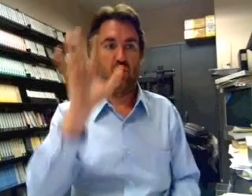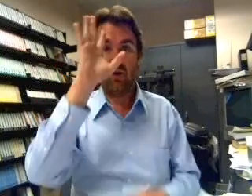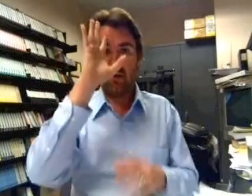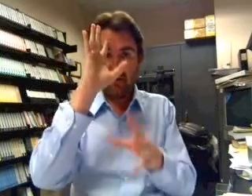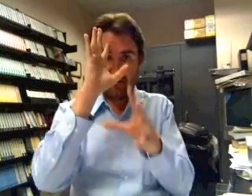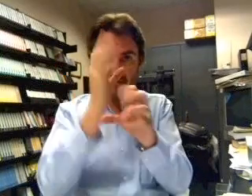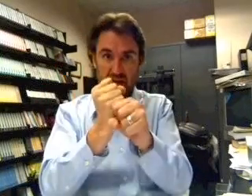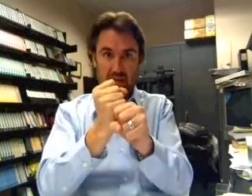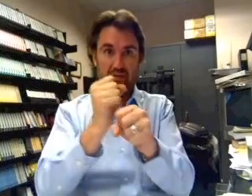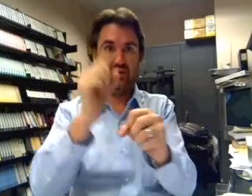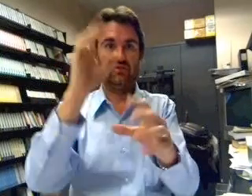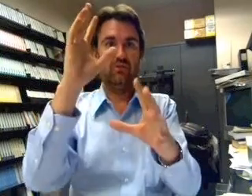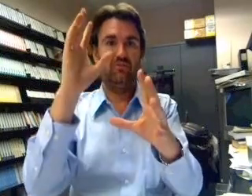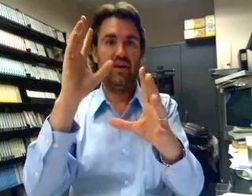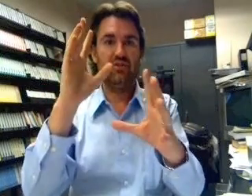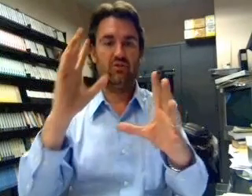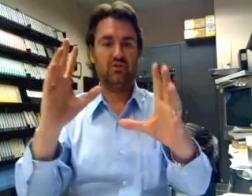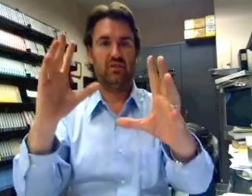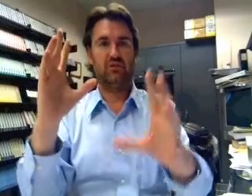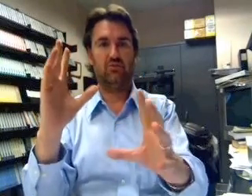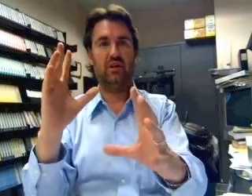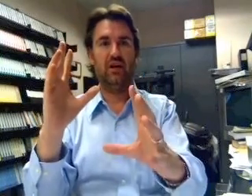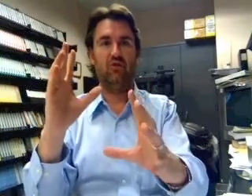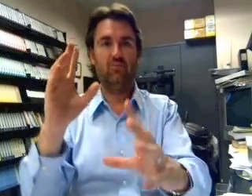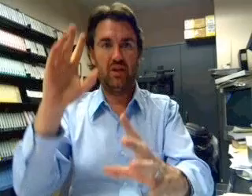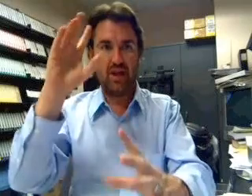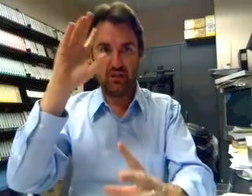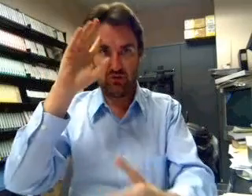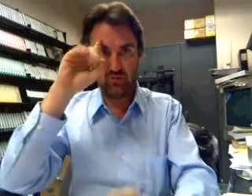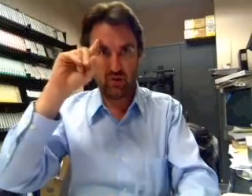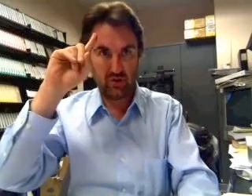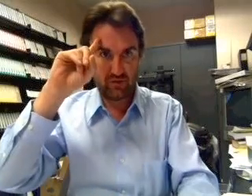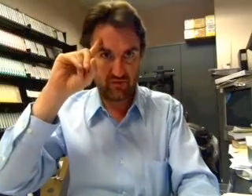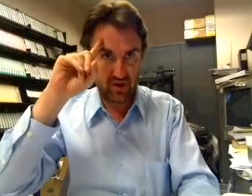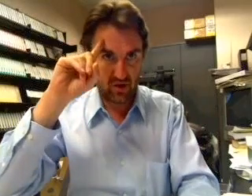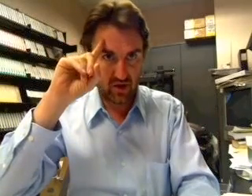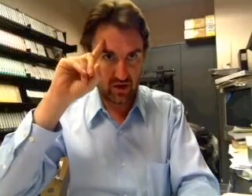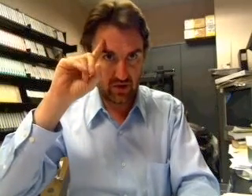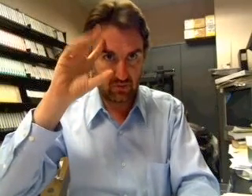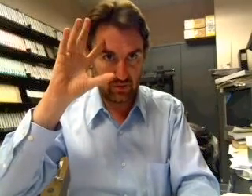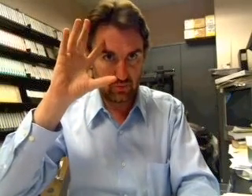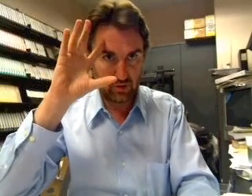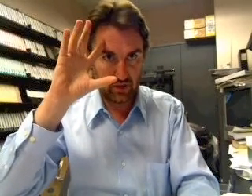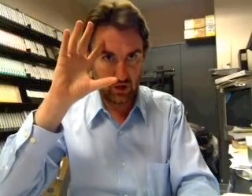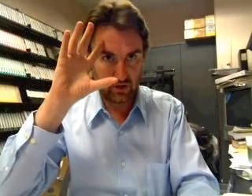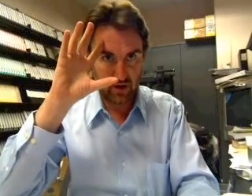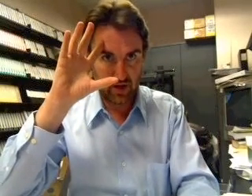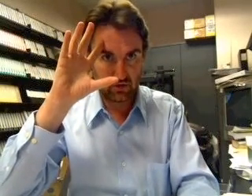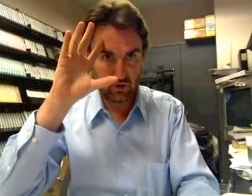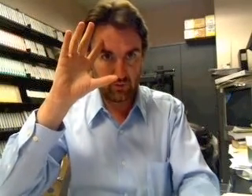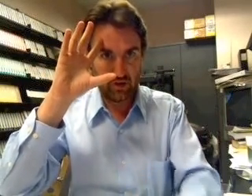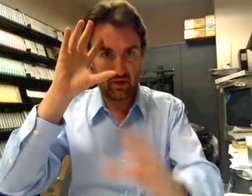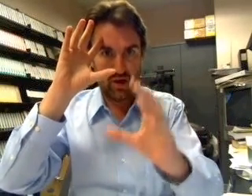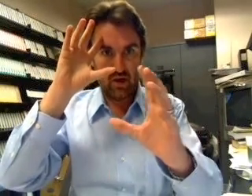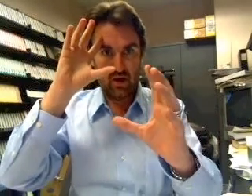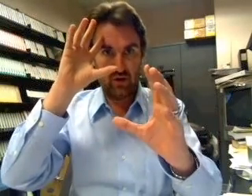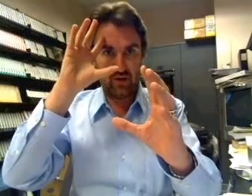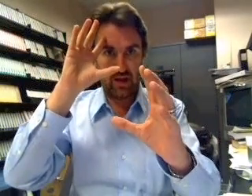your faith. So faith looks like this. We're going to have open hands. You put your finger here, but really all your hands are open. All your hands